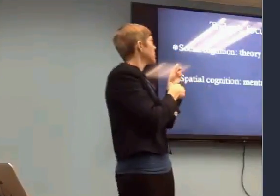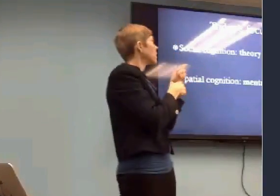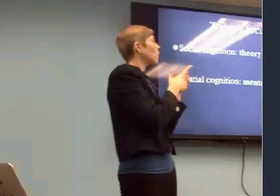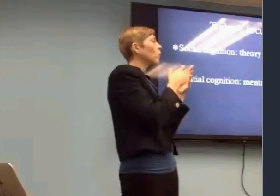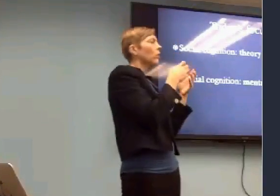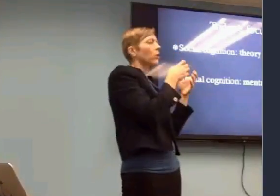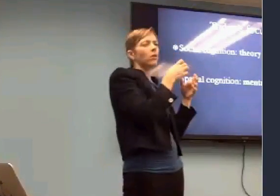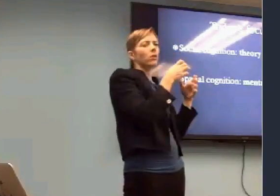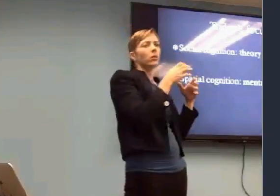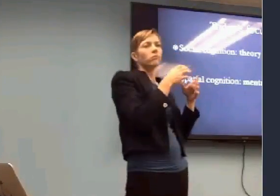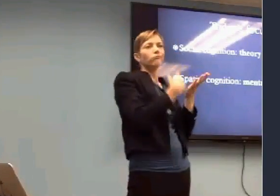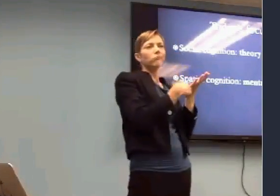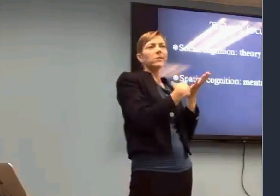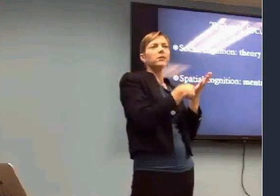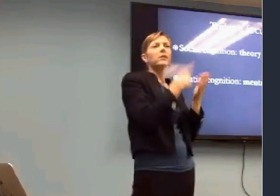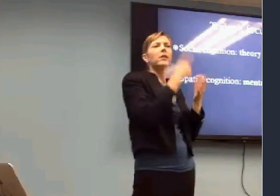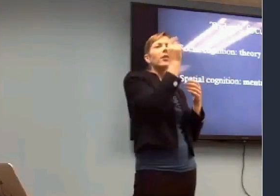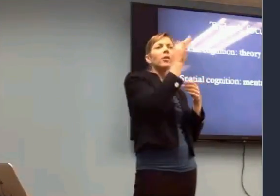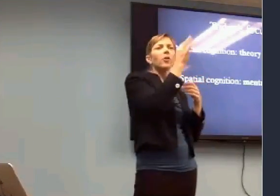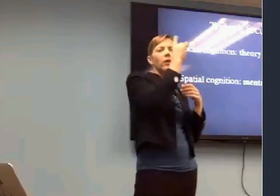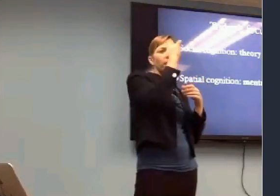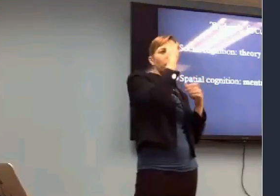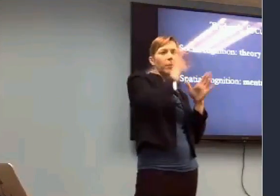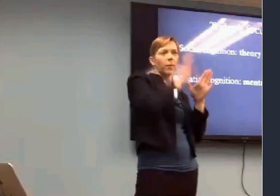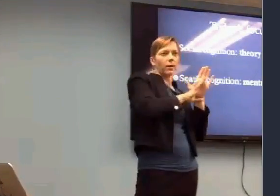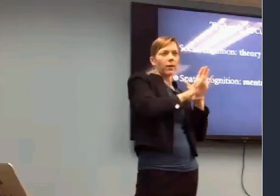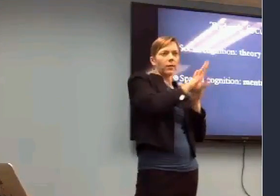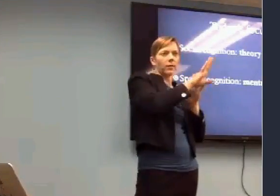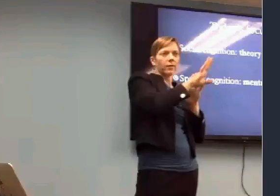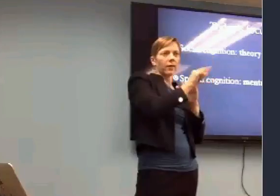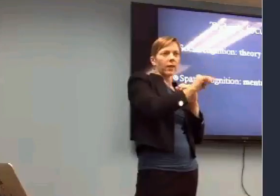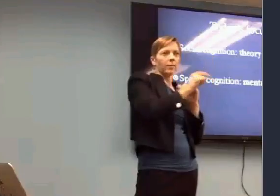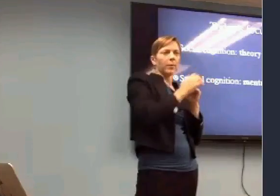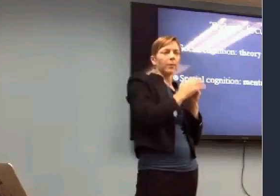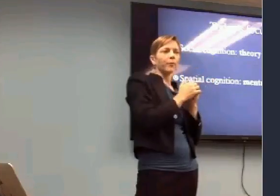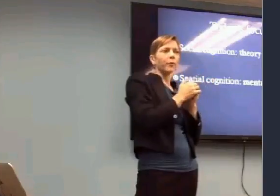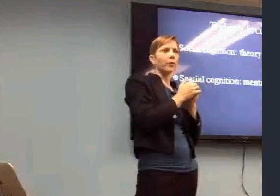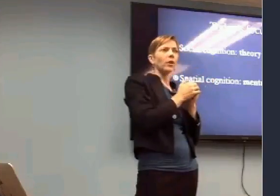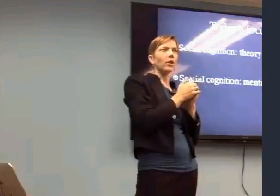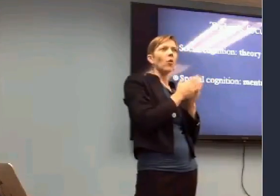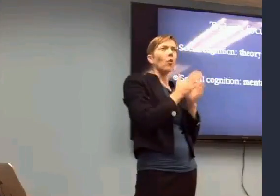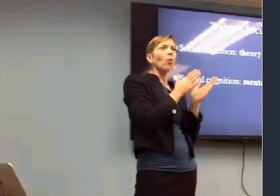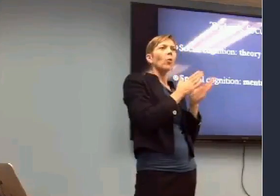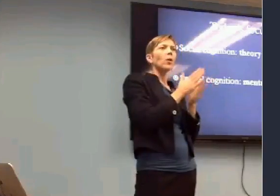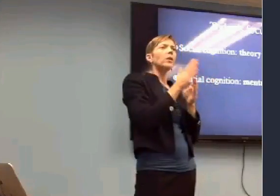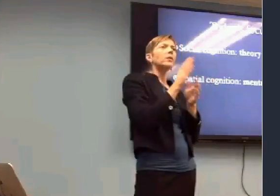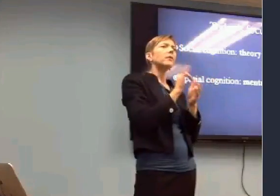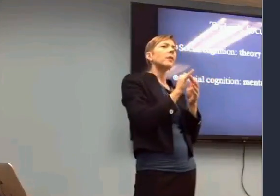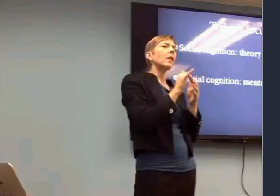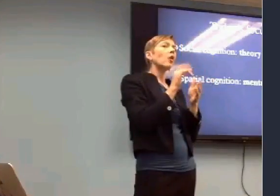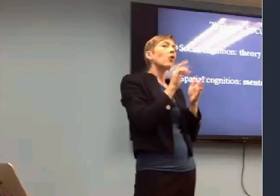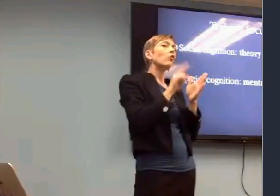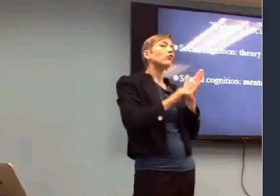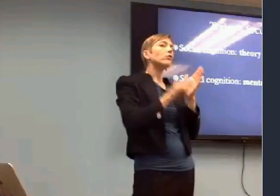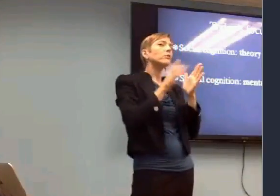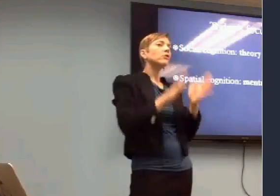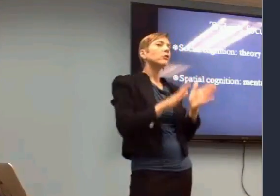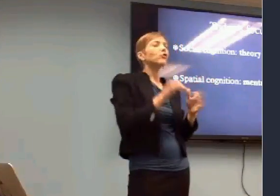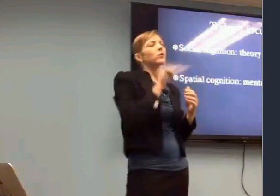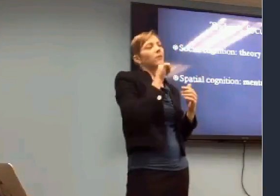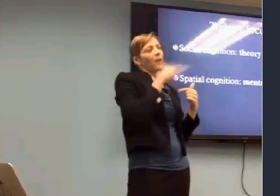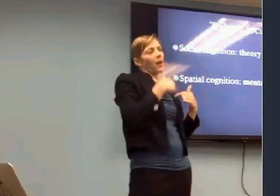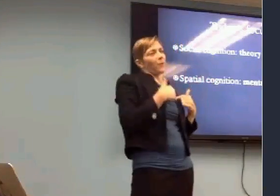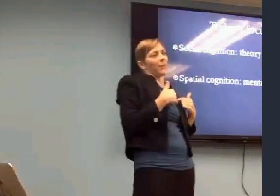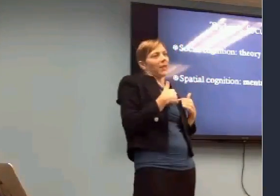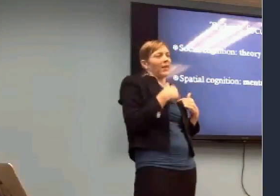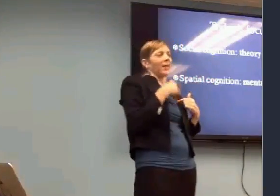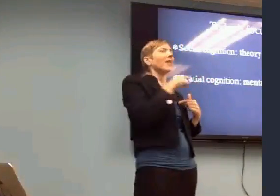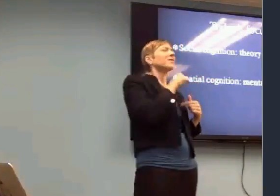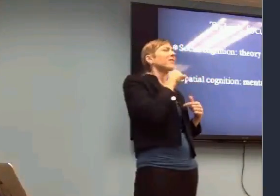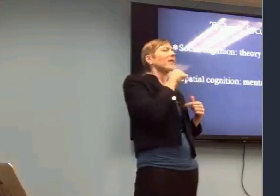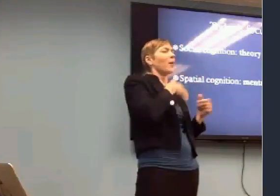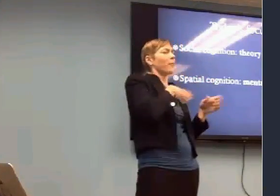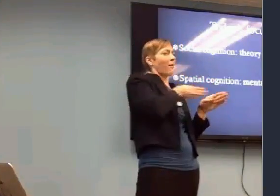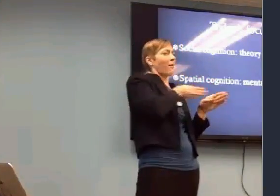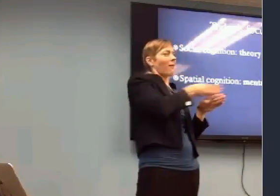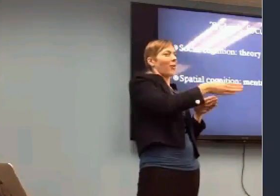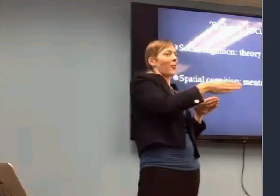One is looking at theory of mind, which is part of social cognition. It's not